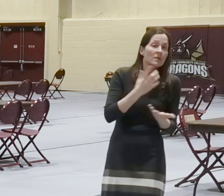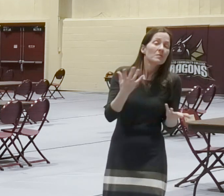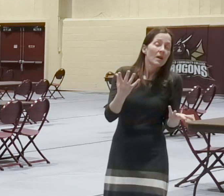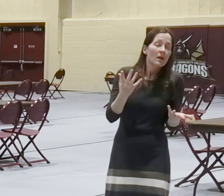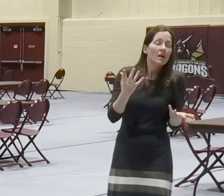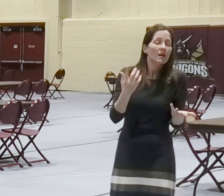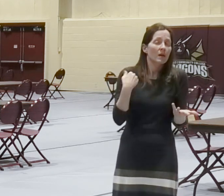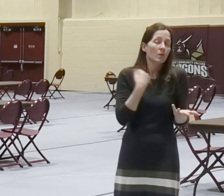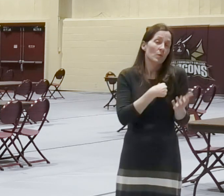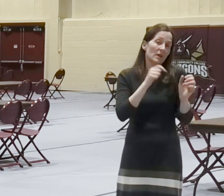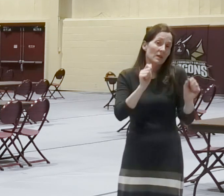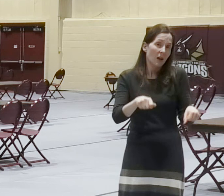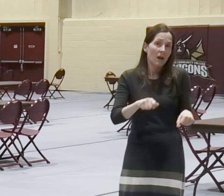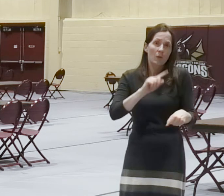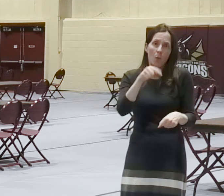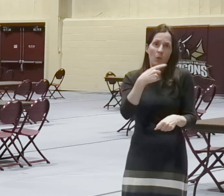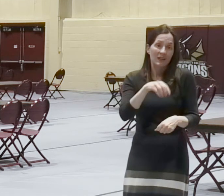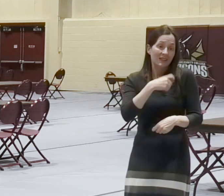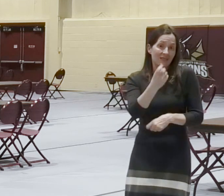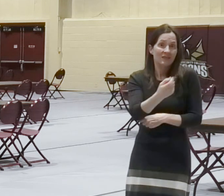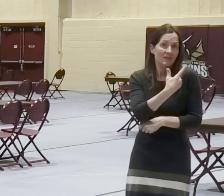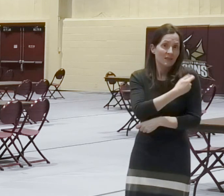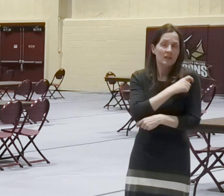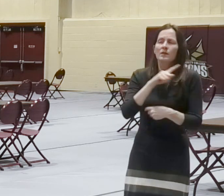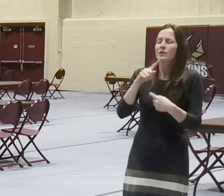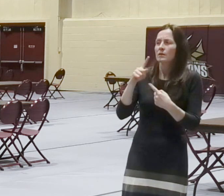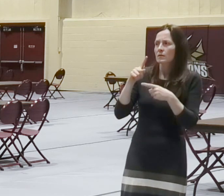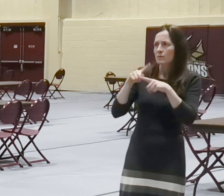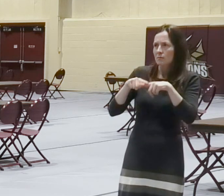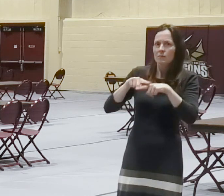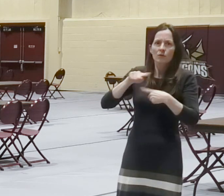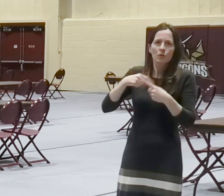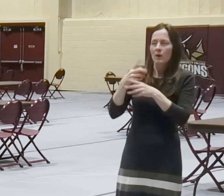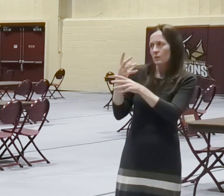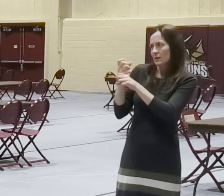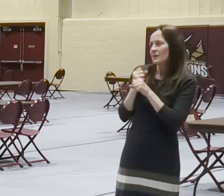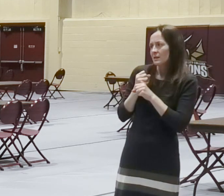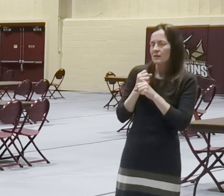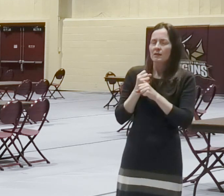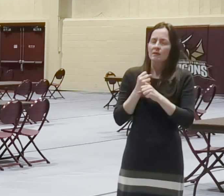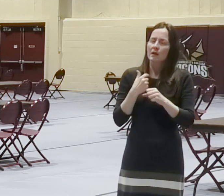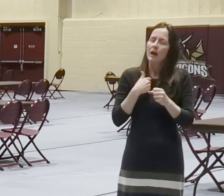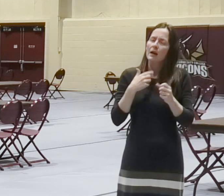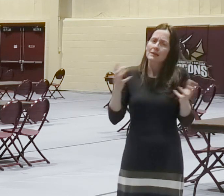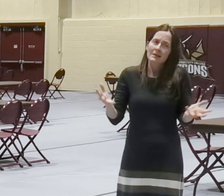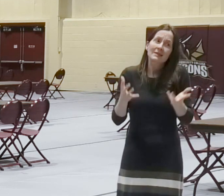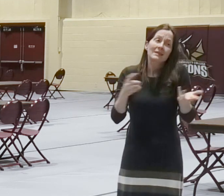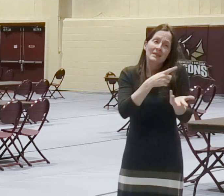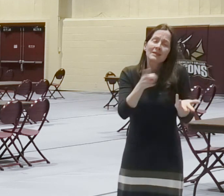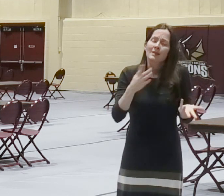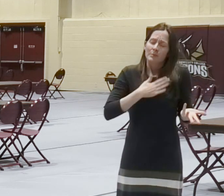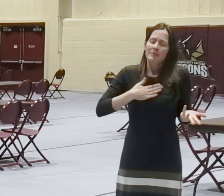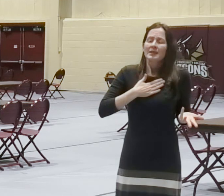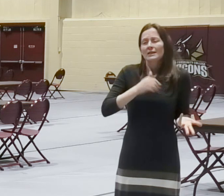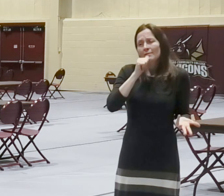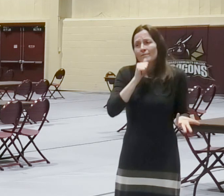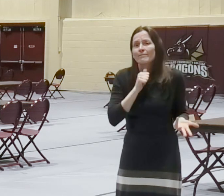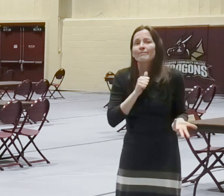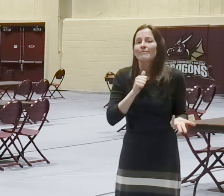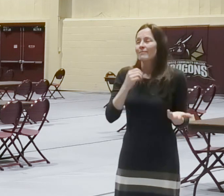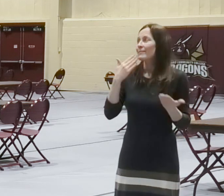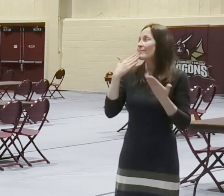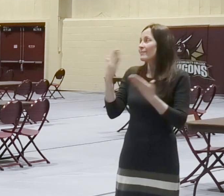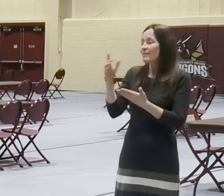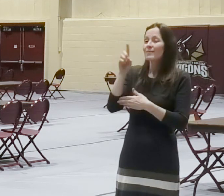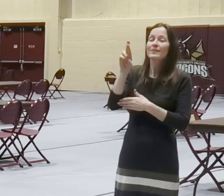it. And I urge all individuals in our school system to be patient. Again, thank you, Dr. Ball. Thank you, Dr.